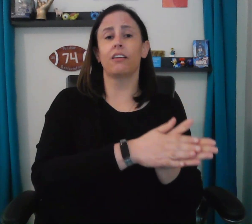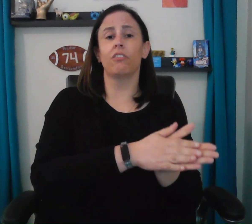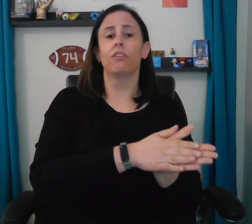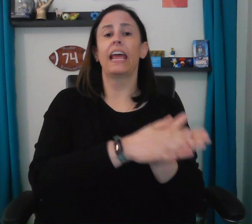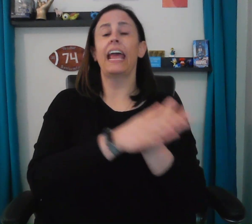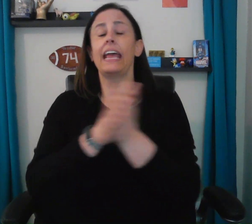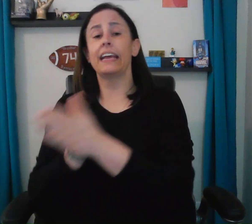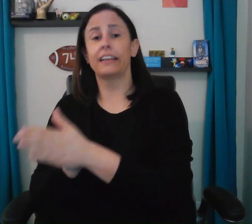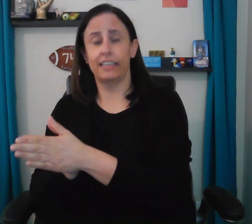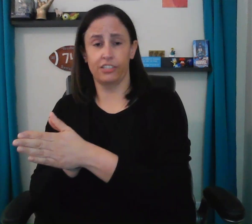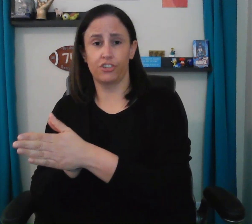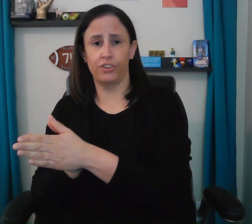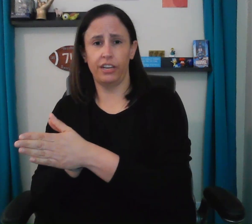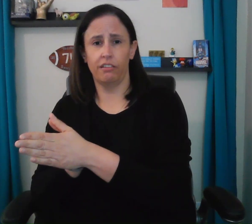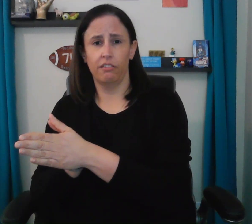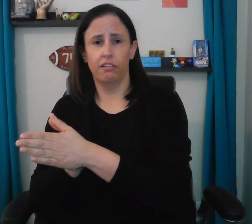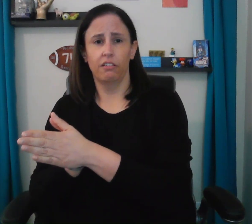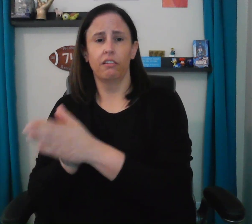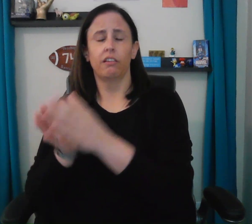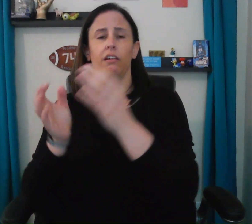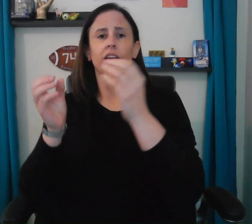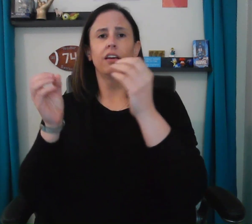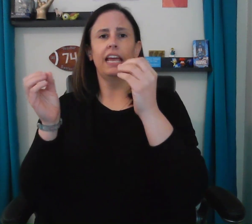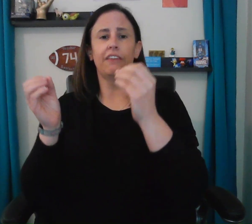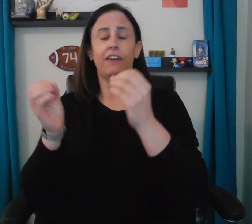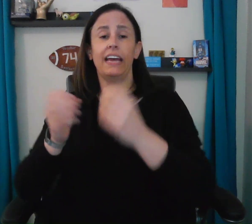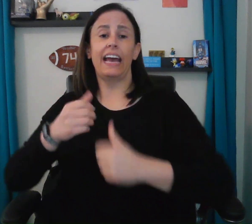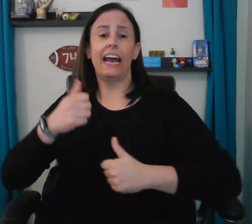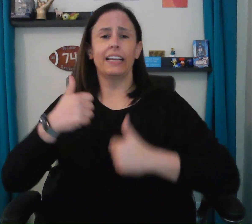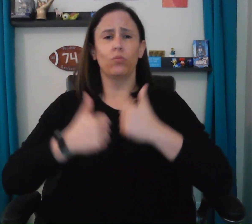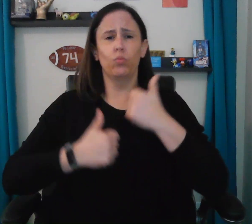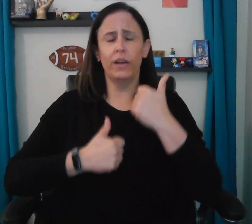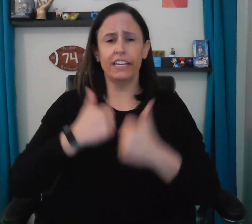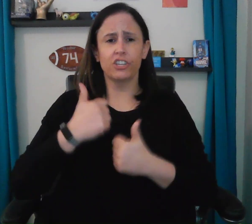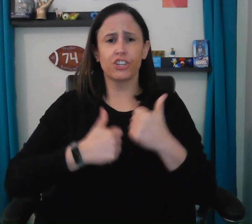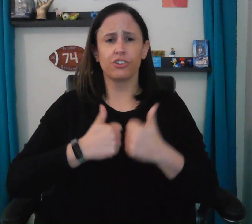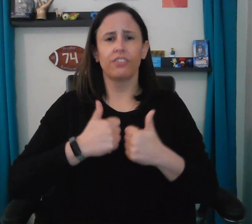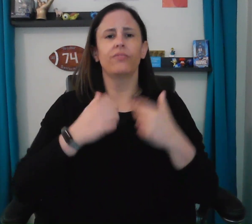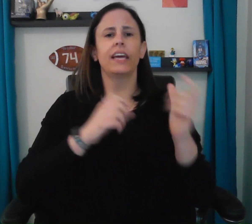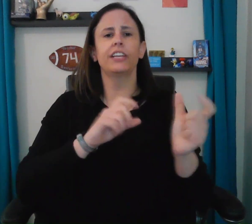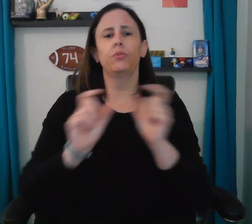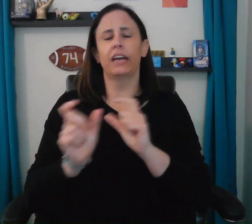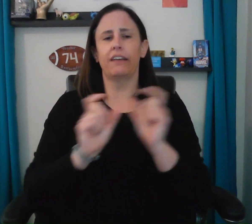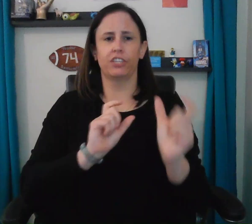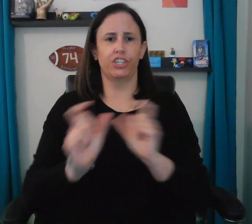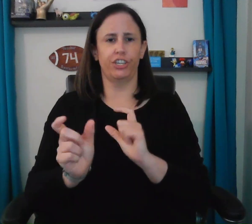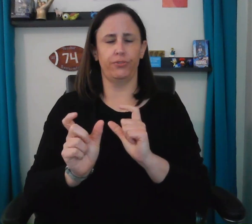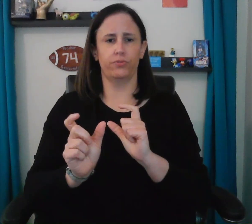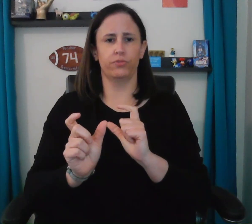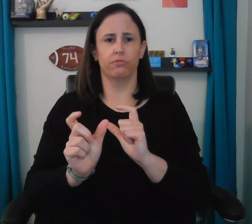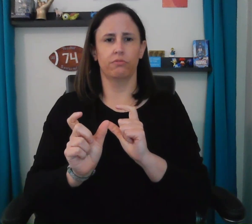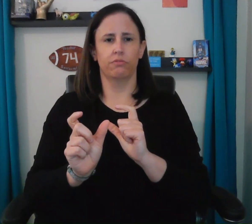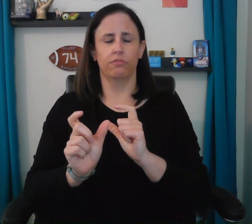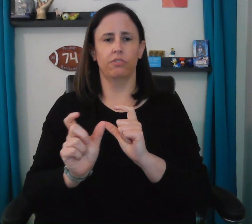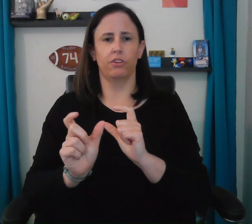ASL and history? If I had added which, then you would have to choose.